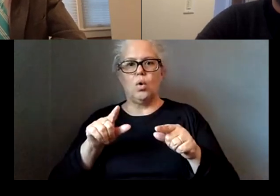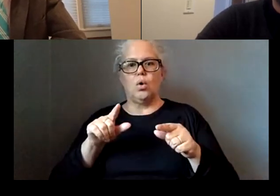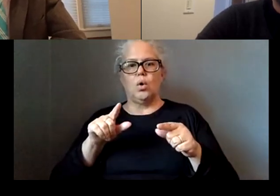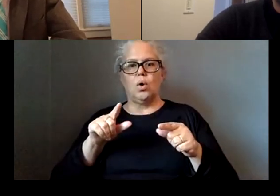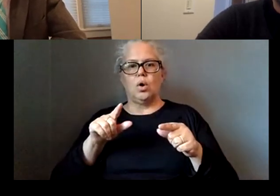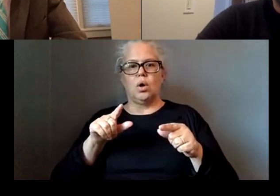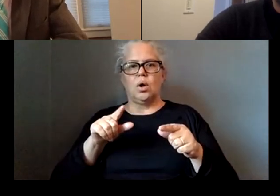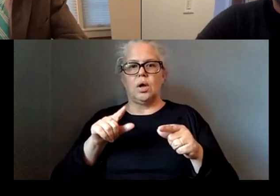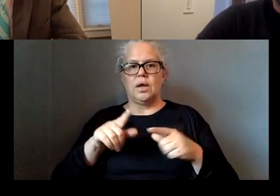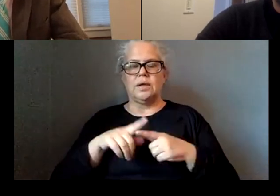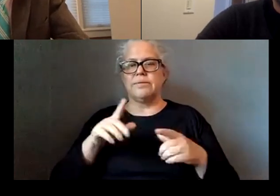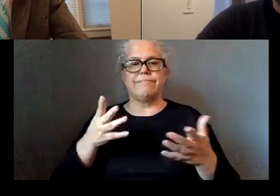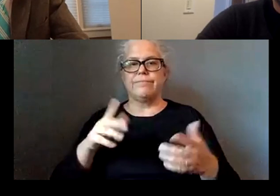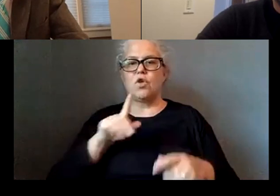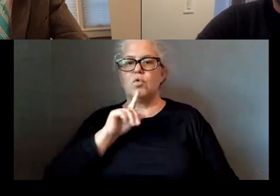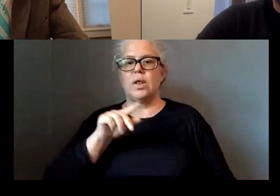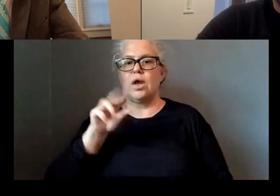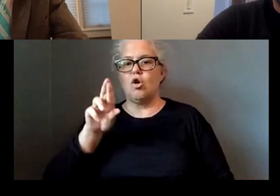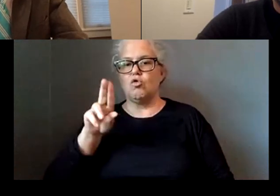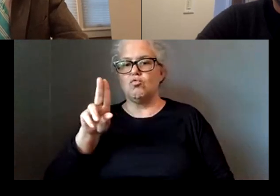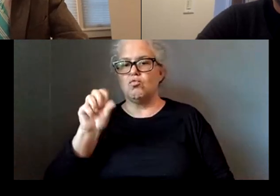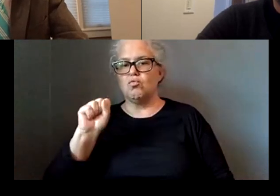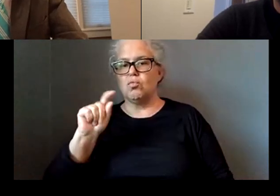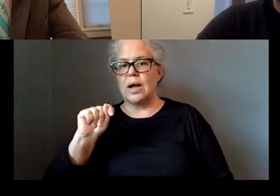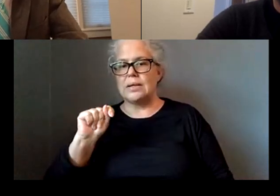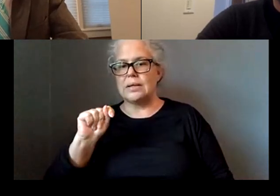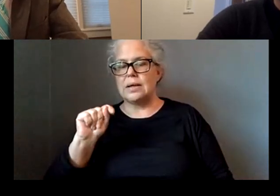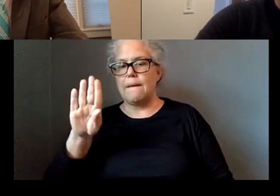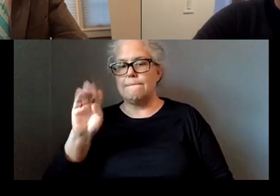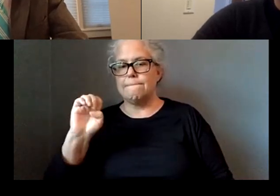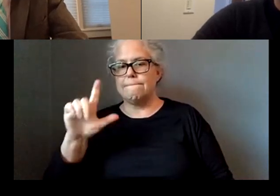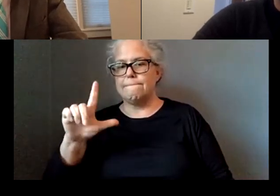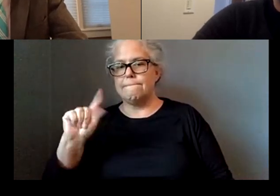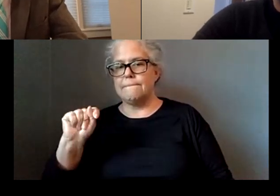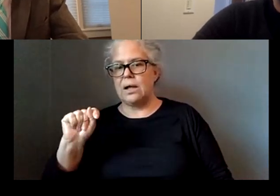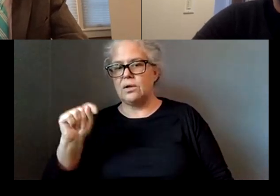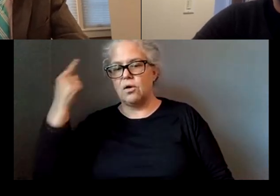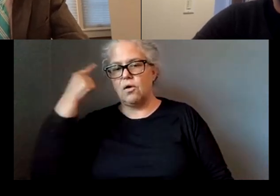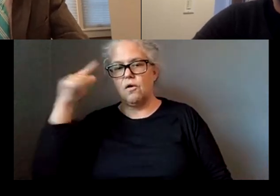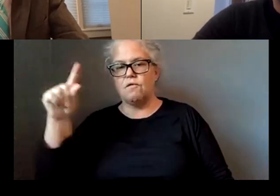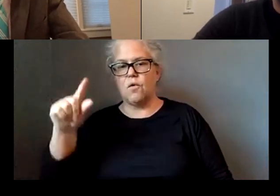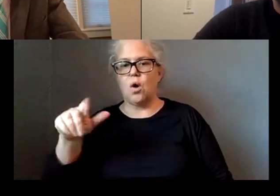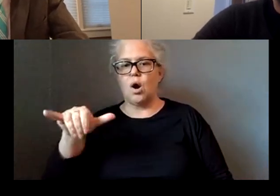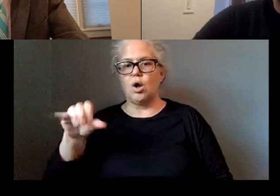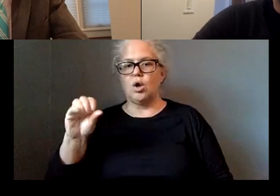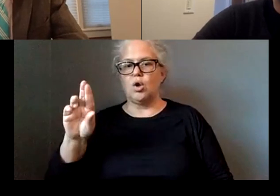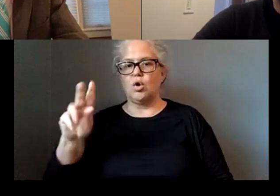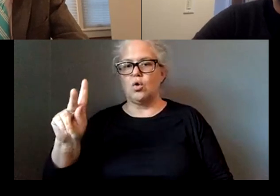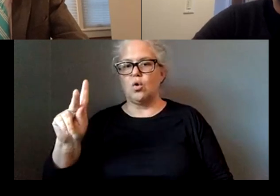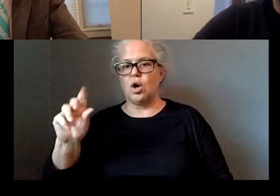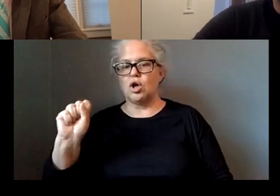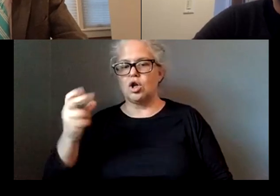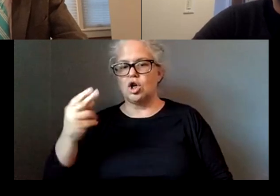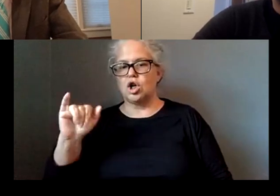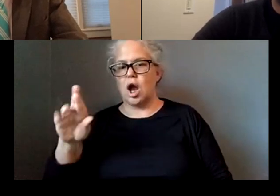Rust Belt of Yorkshire, the dilapidated houses and row houses. But there was something